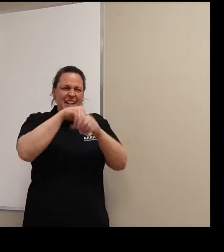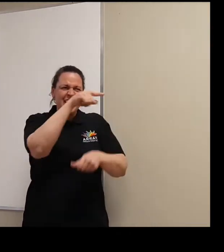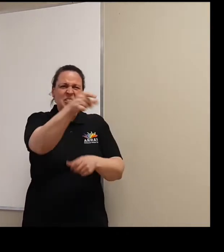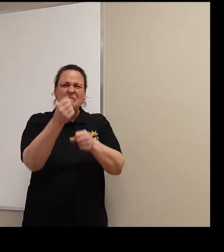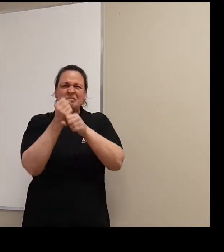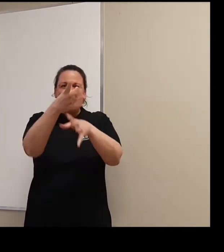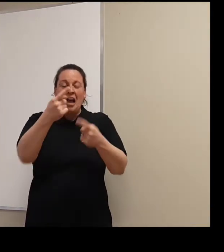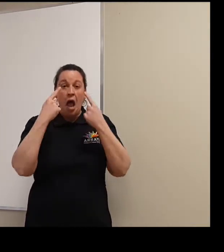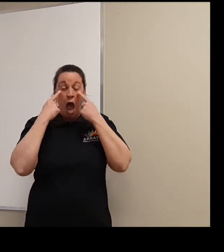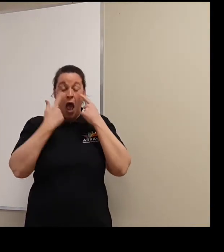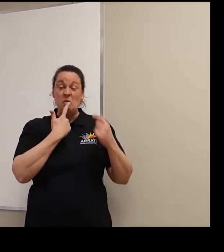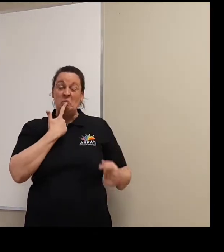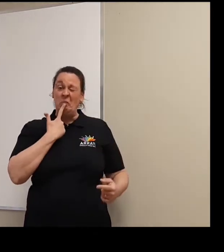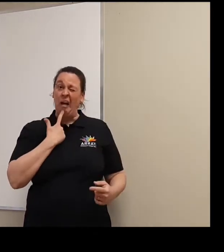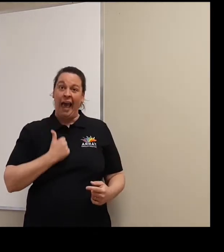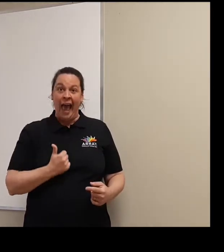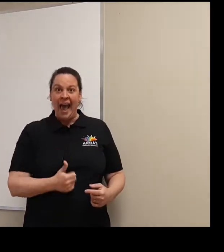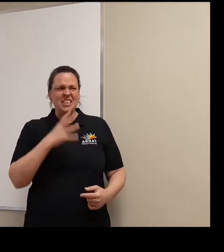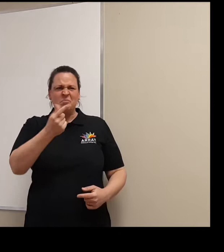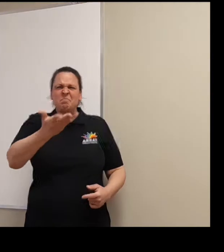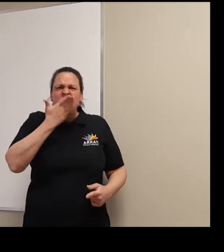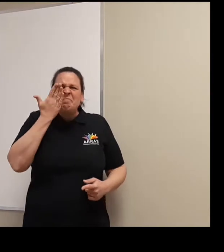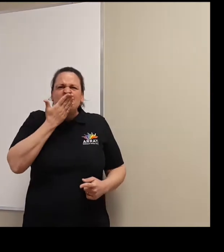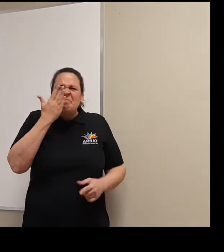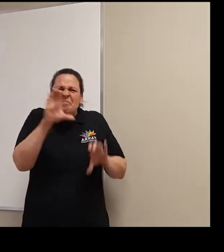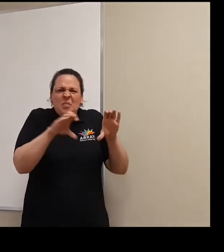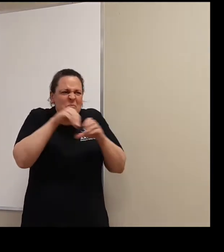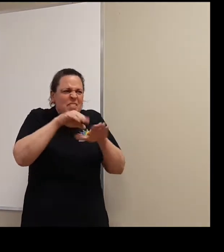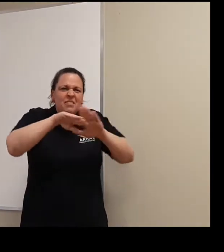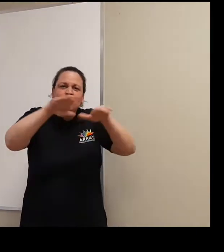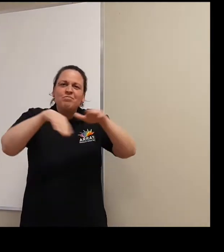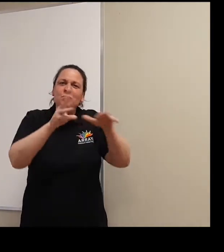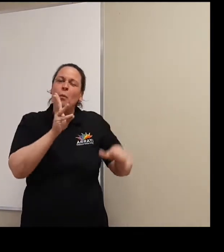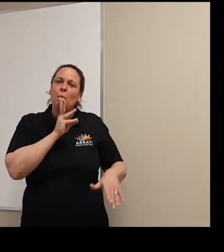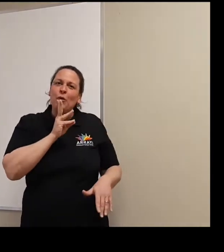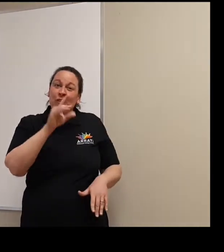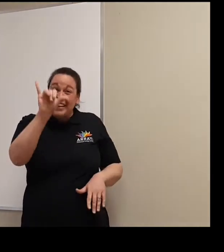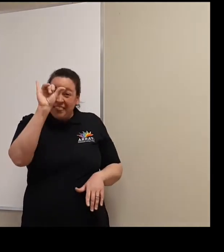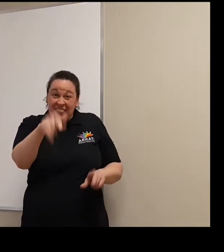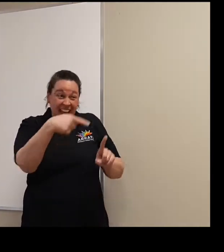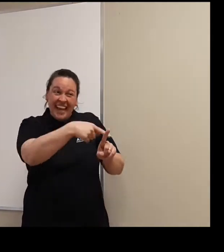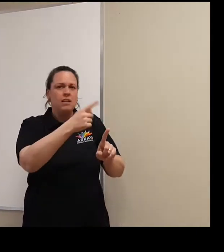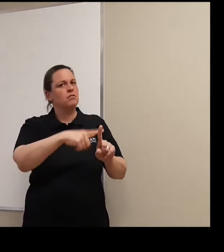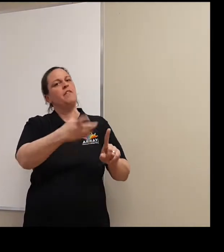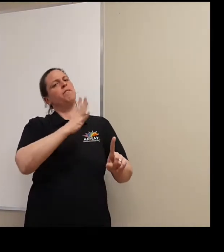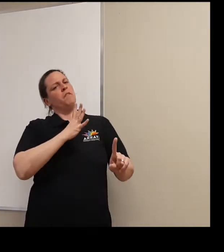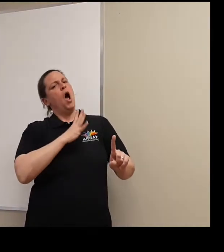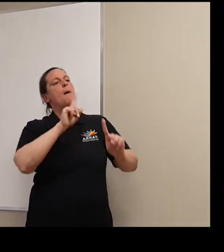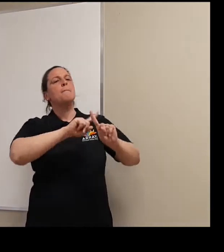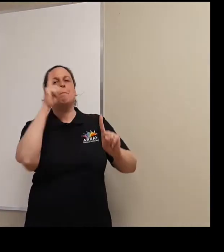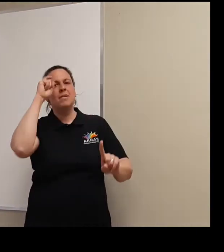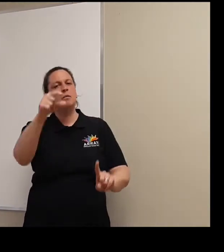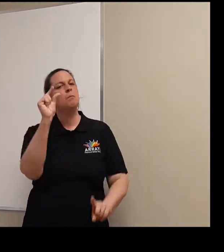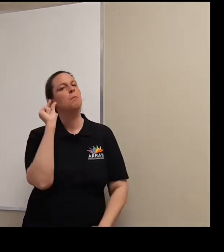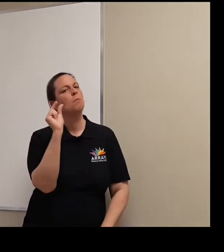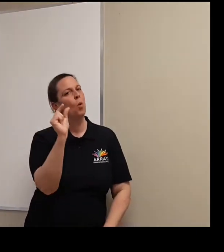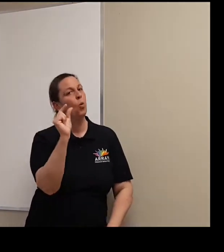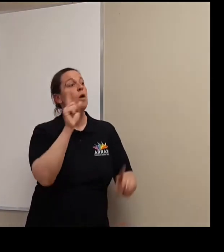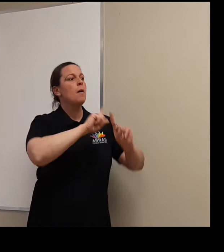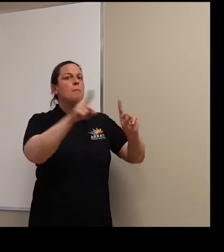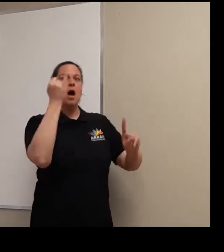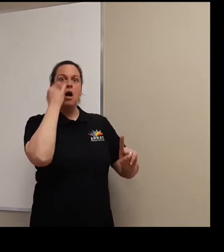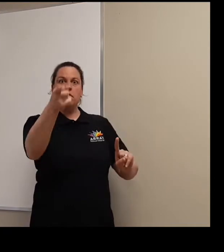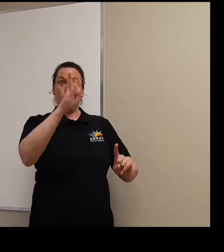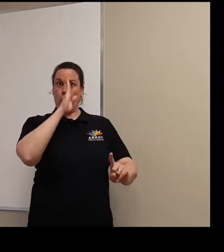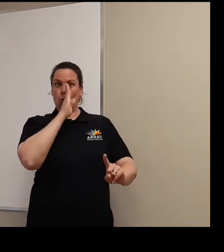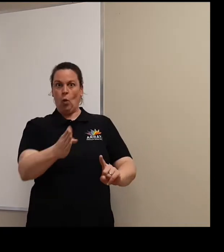of an oxidizer would be a chemical that's used in swimming pools. You know, the one that hurts your eyes, or you can smell it when you're in the pool?